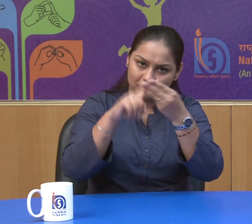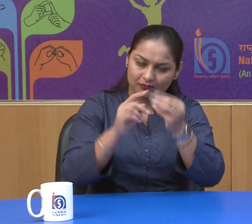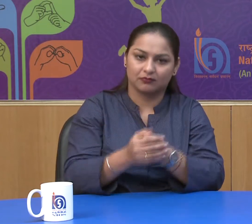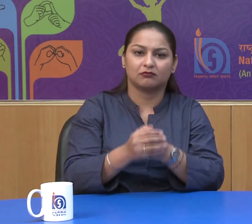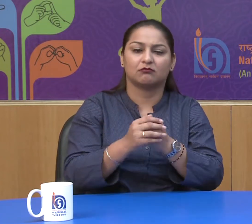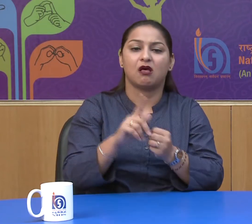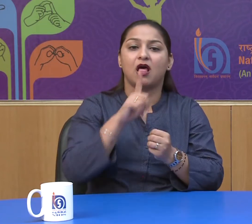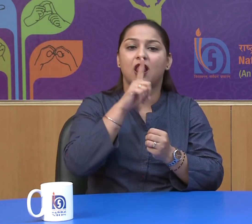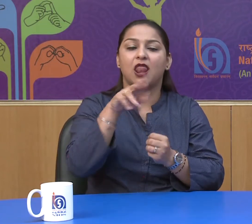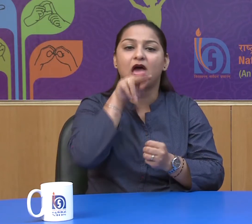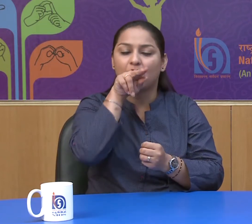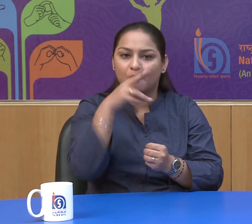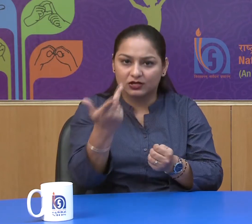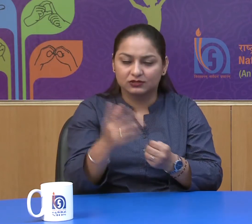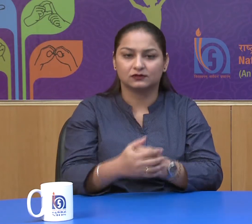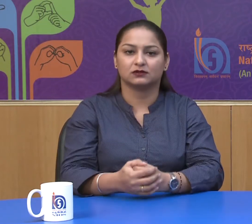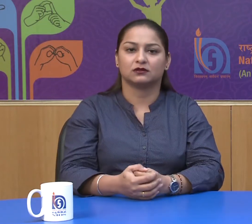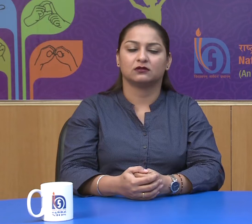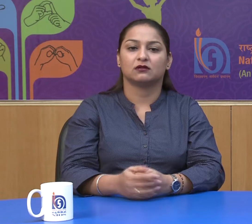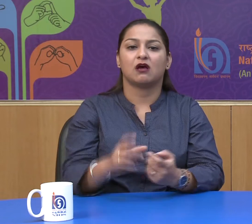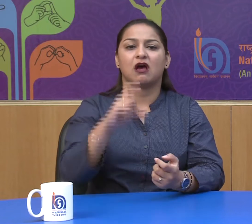language, and caste.